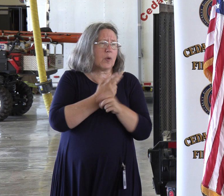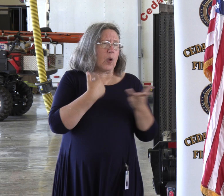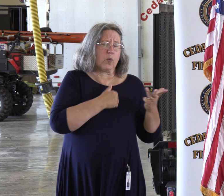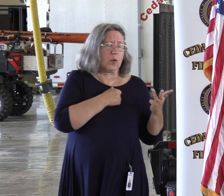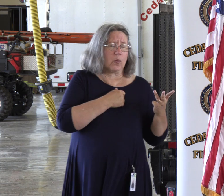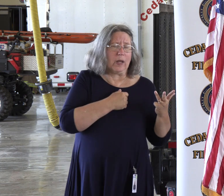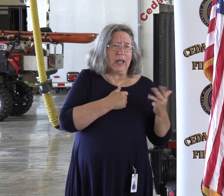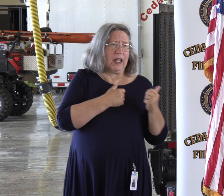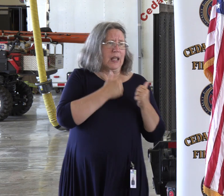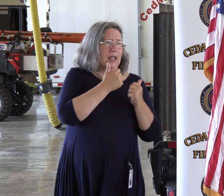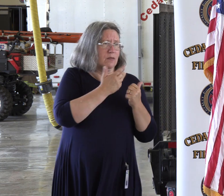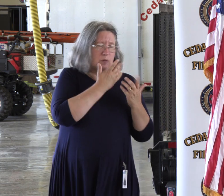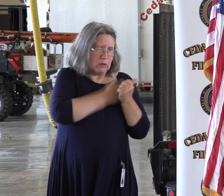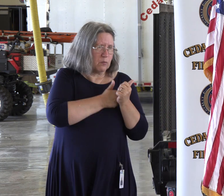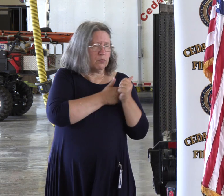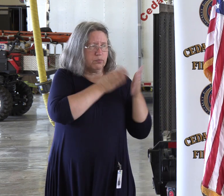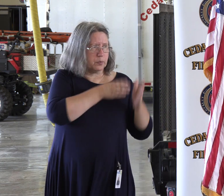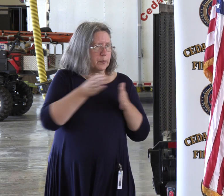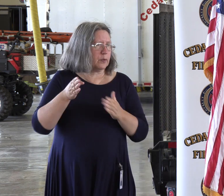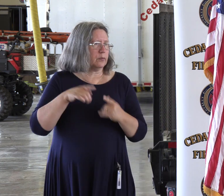address that. That's our primary goal.